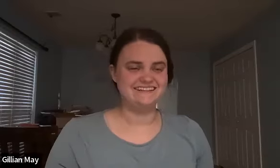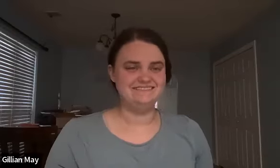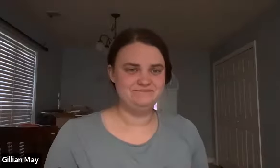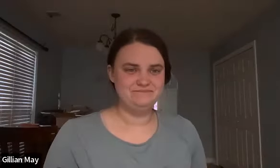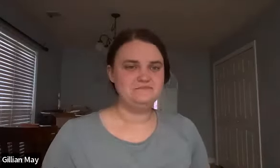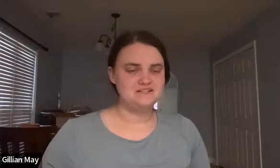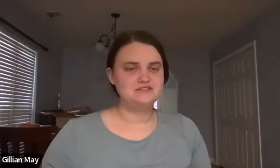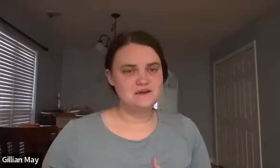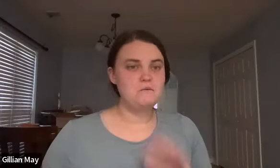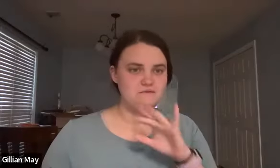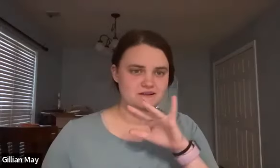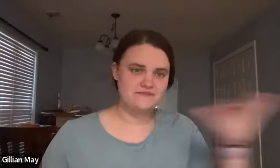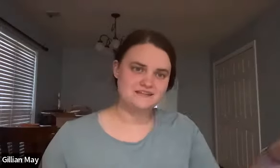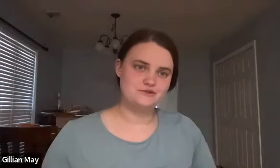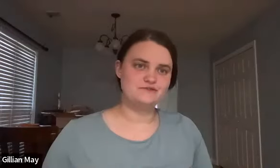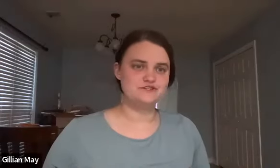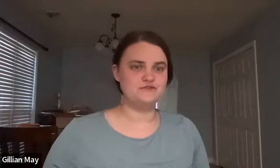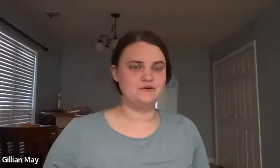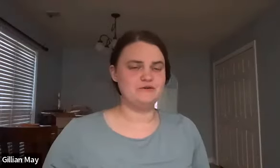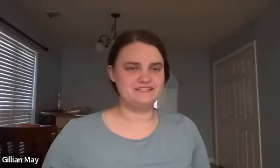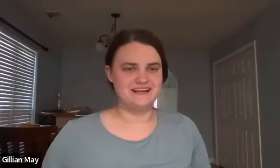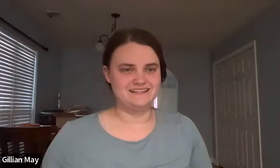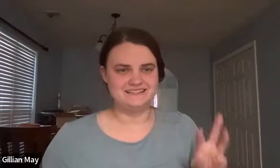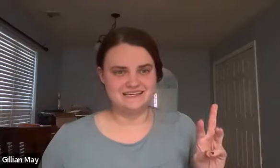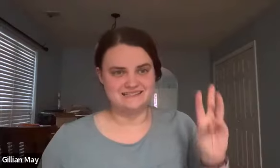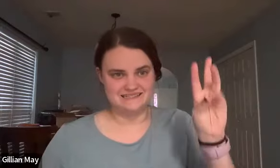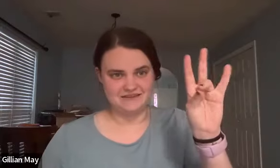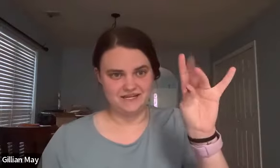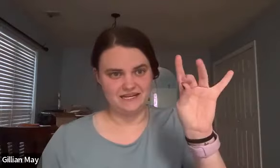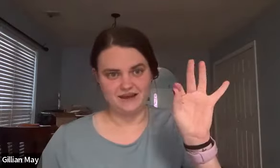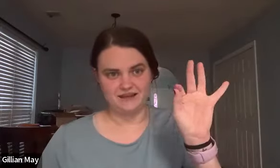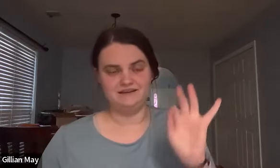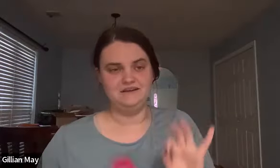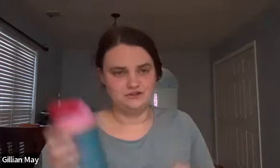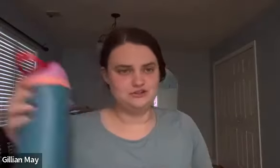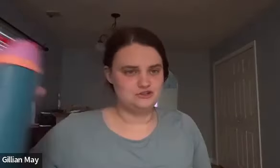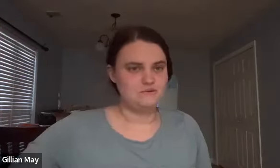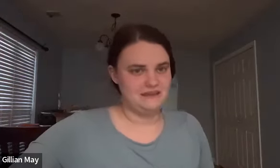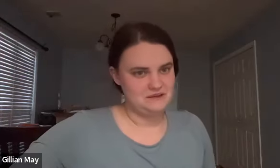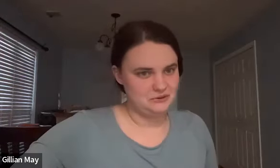Good. So you could tell I went really fast through the first few. And then once I got to 6, 7, 8, 9, those are usually what get people.